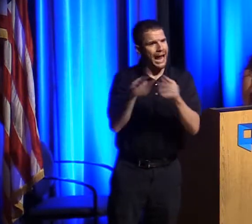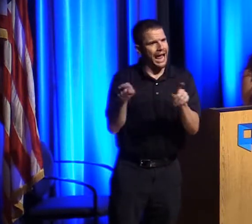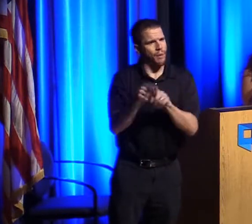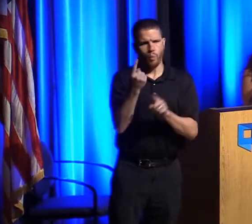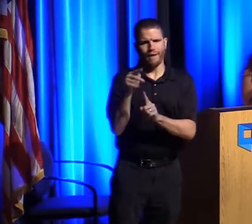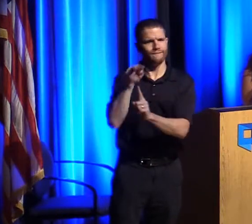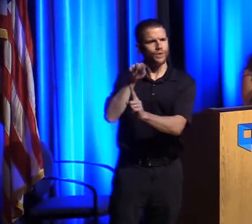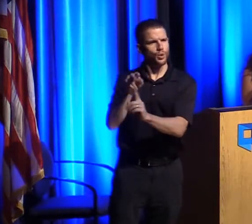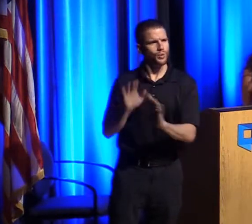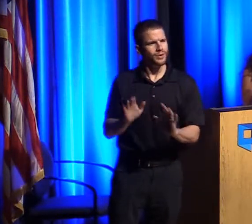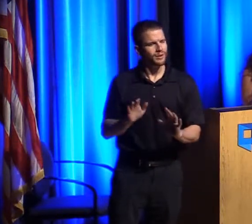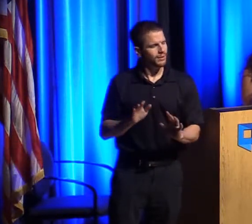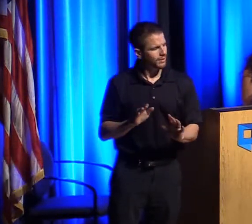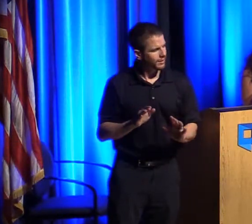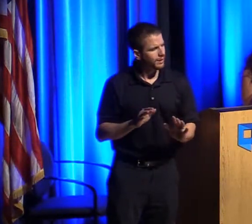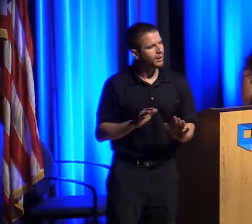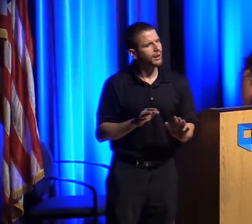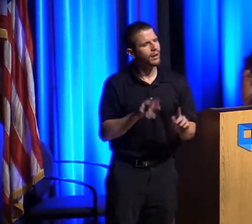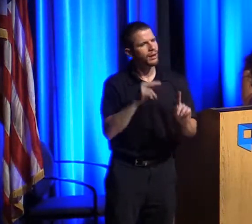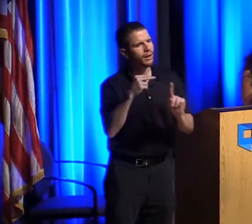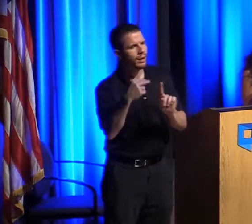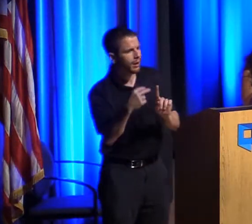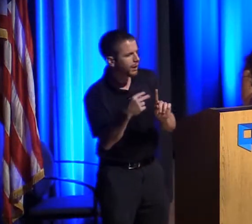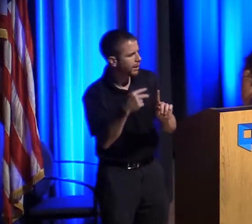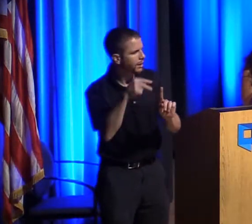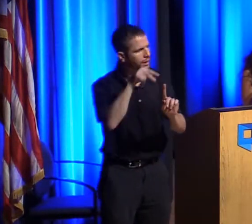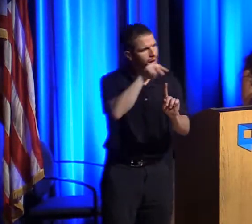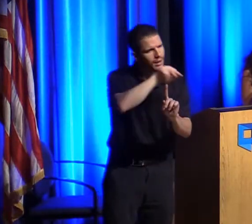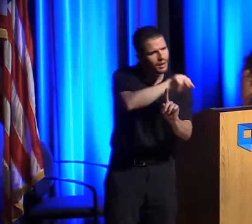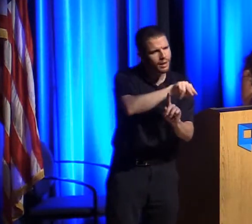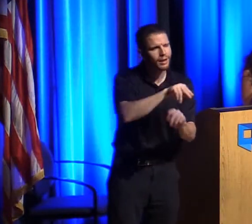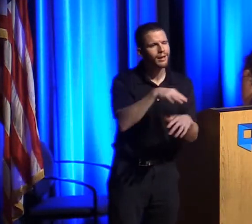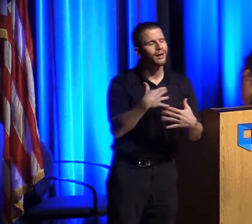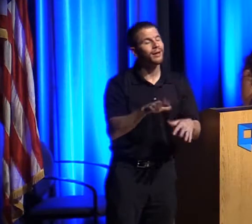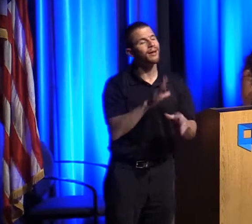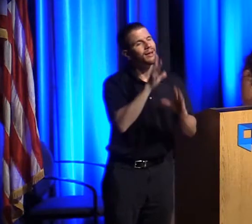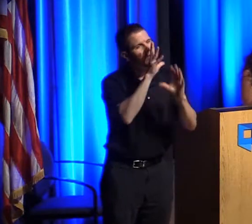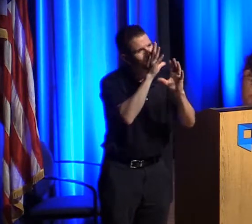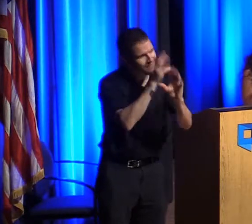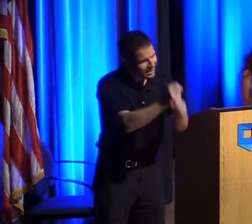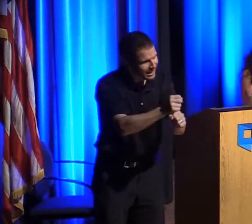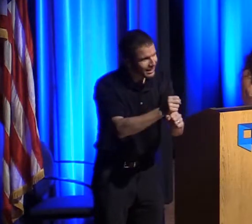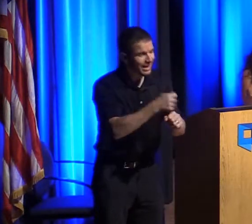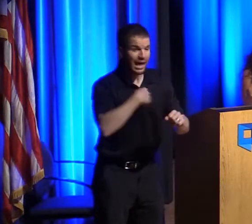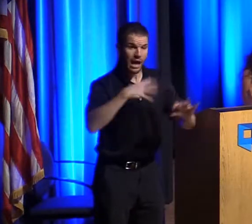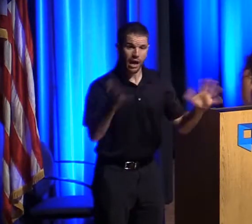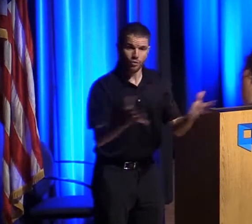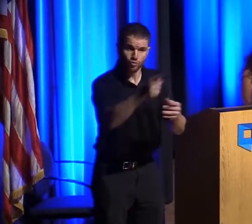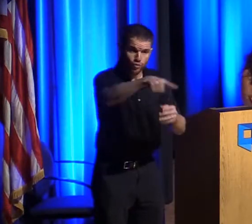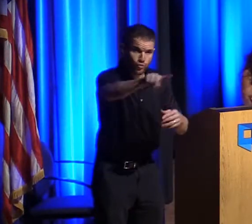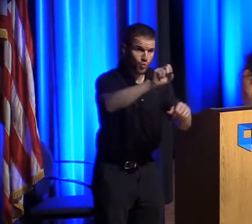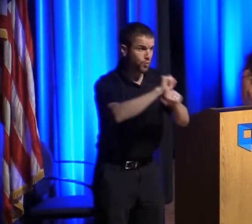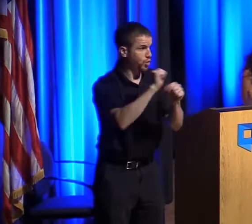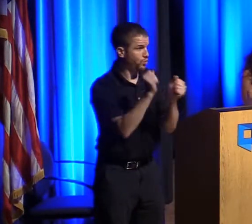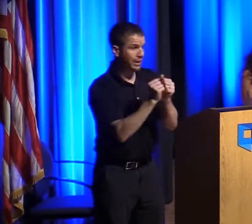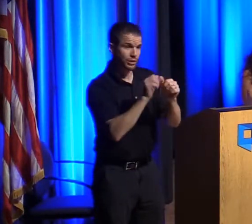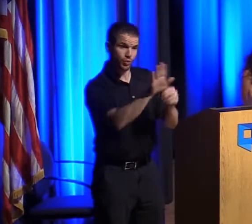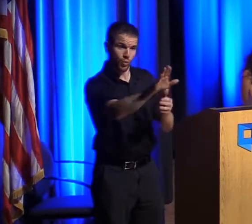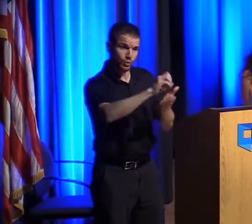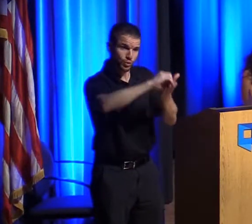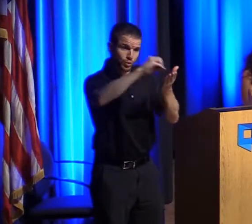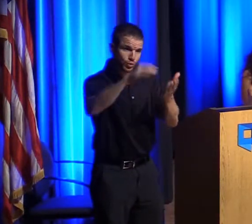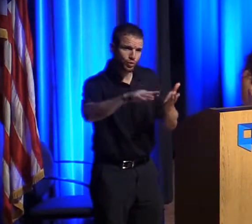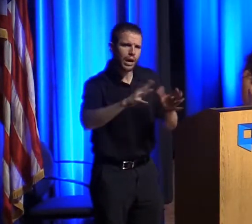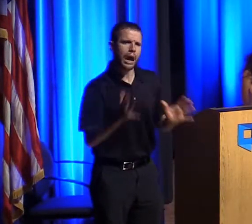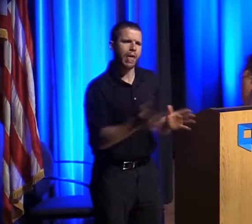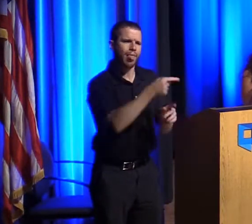you think about the student populations that you're working with, to understand the different cultures of the populations